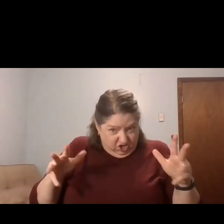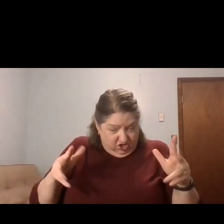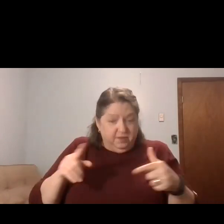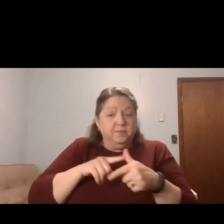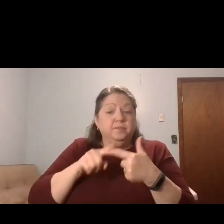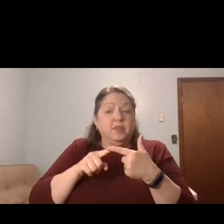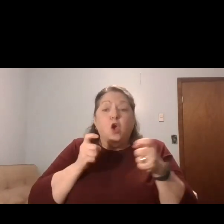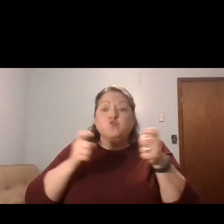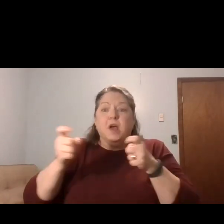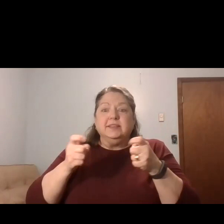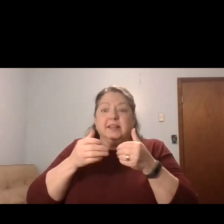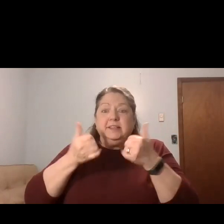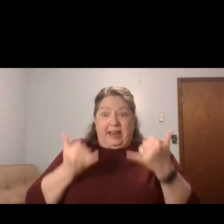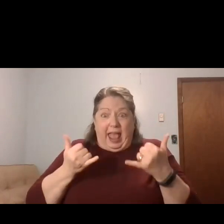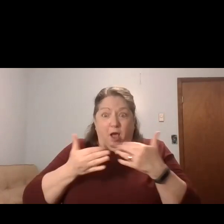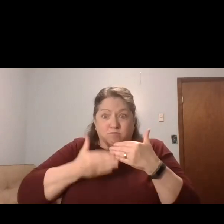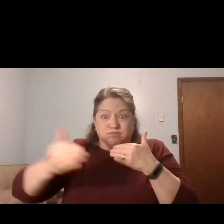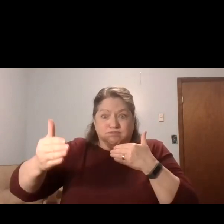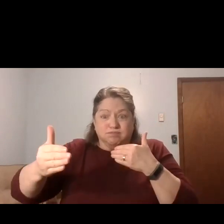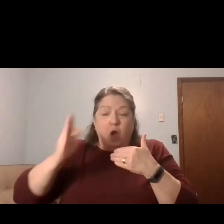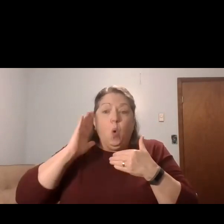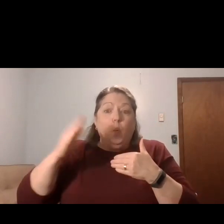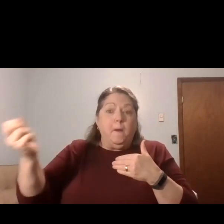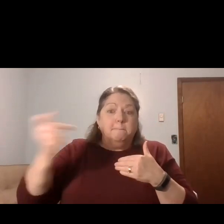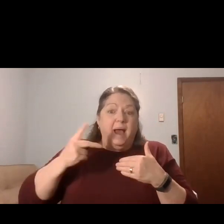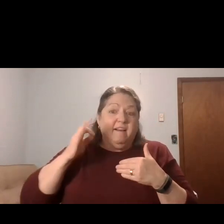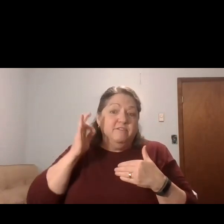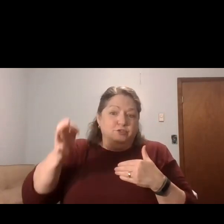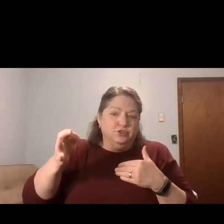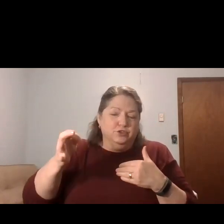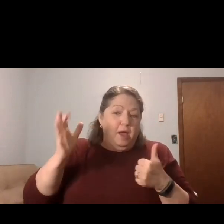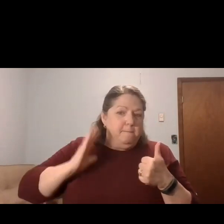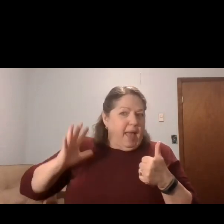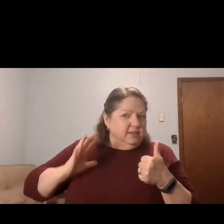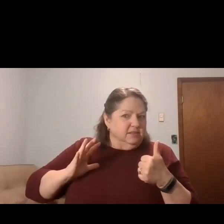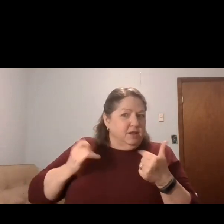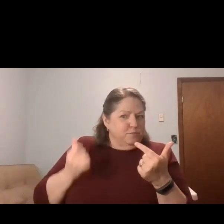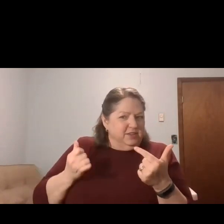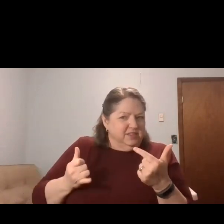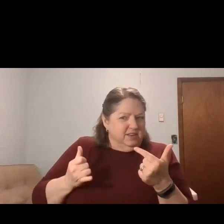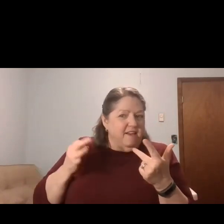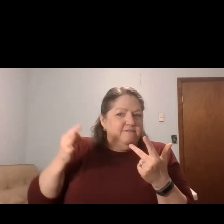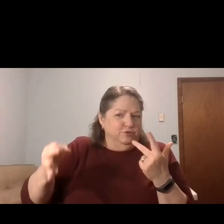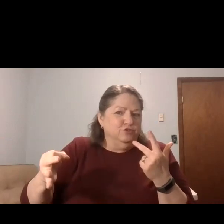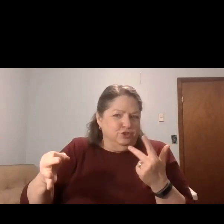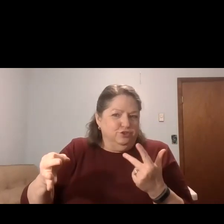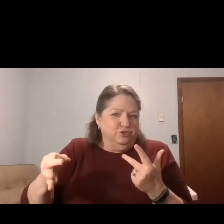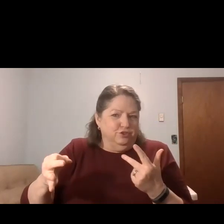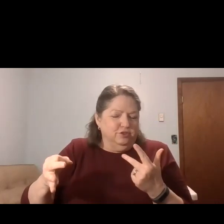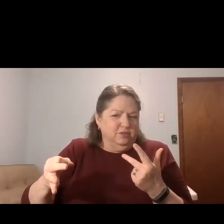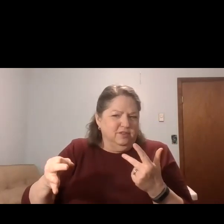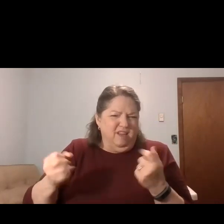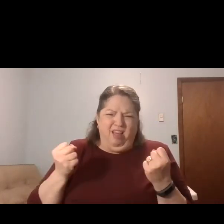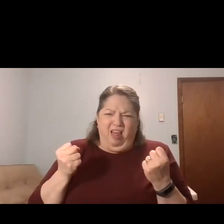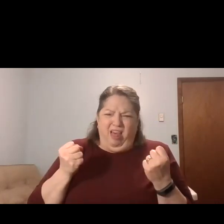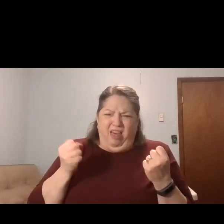king, present tense, and he will return as king, future tense. And so there was a whole lot of commotion there